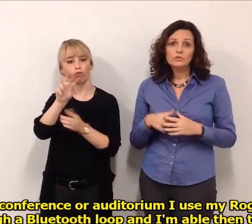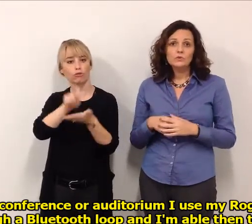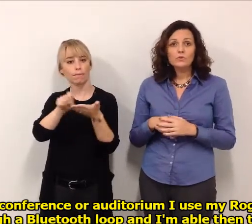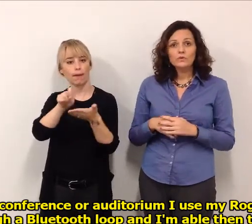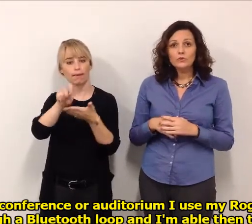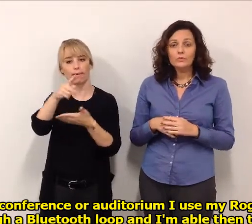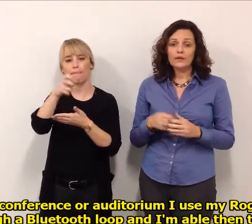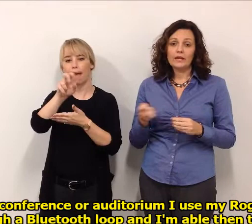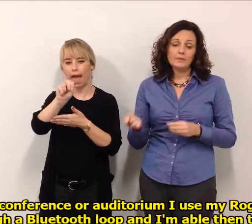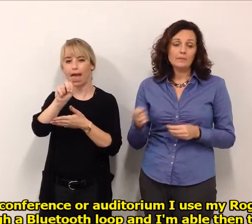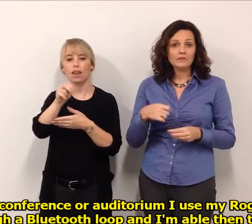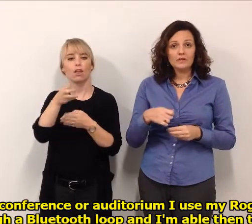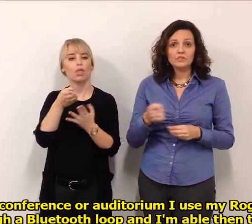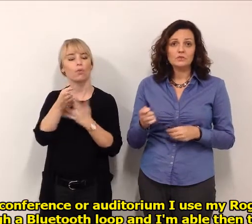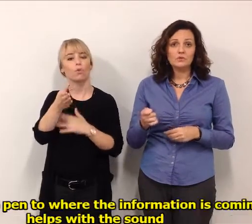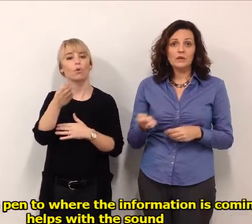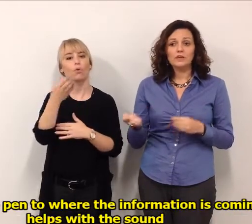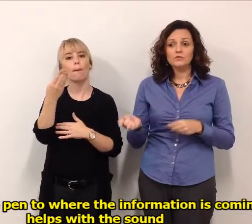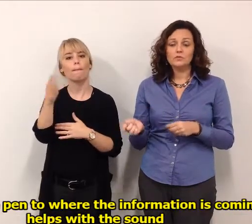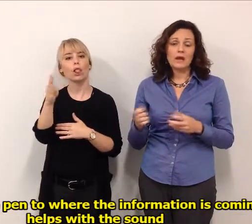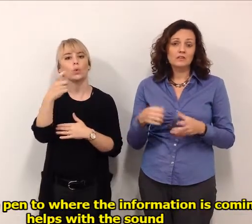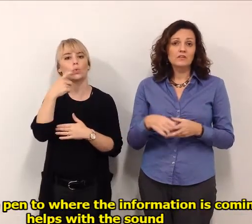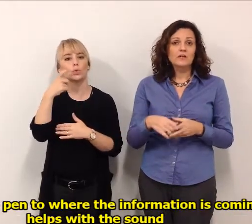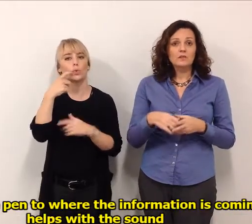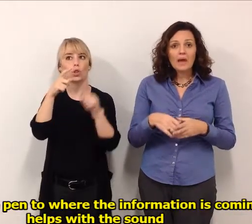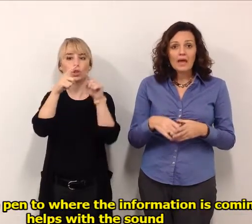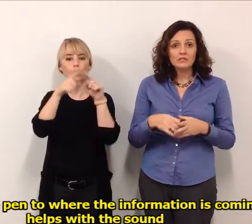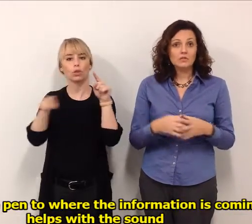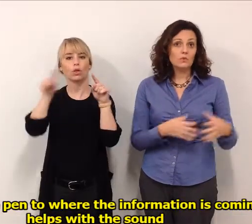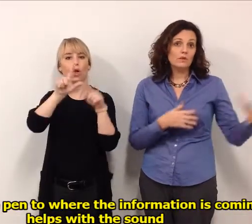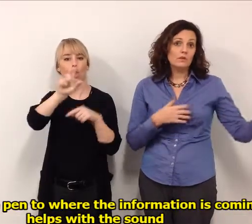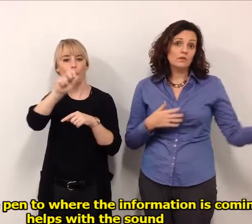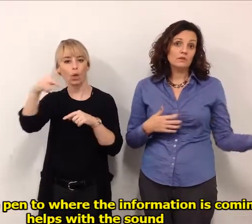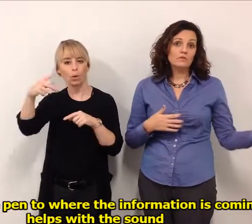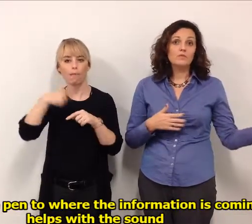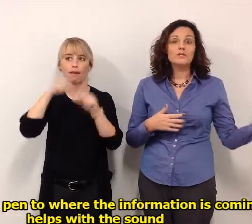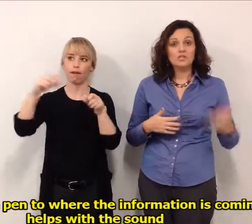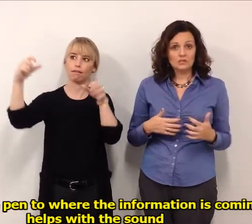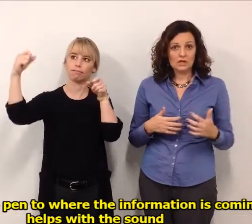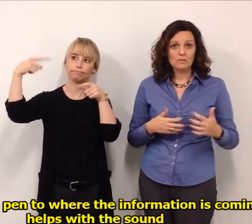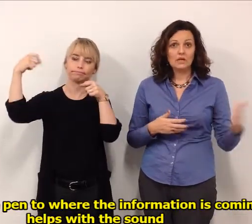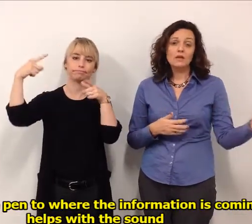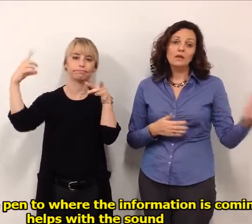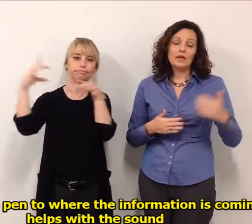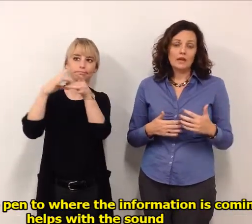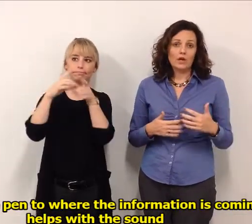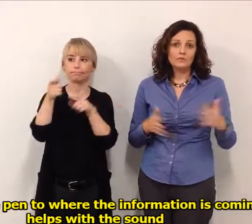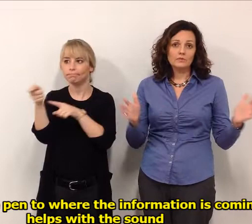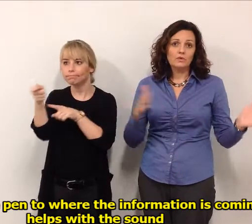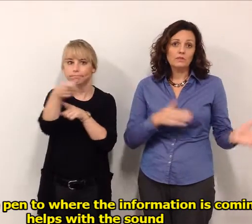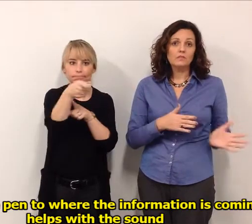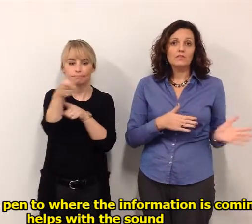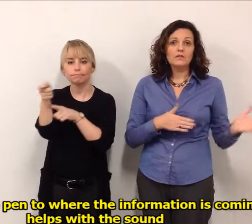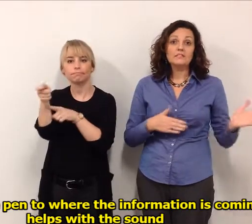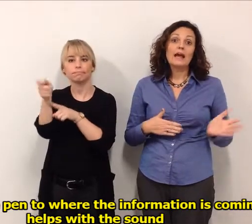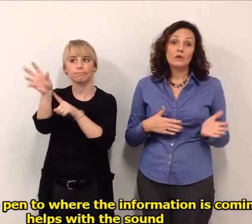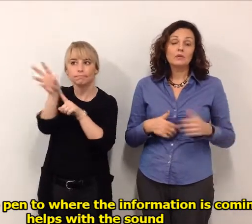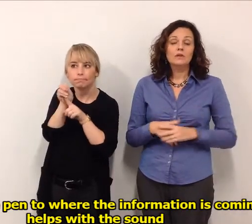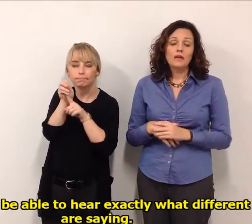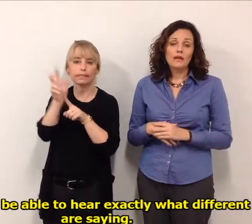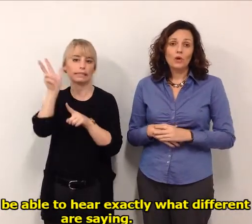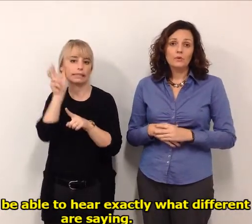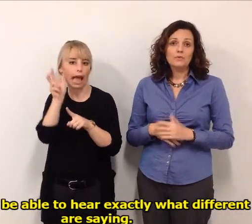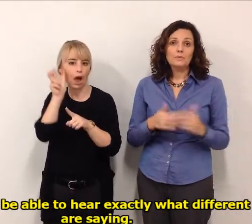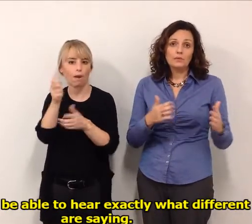through a Bluetooth loop, and I'm able then to kind of direct the pen to where the information is coming, and it helps with the